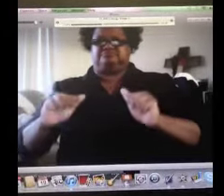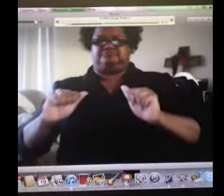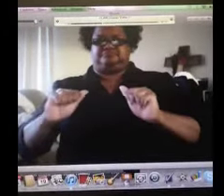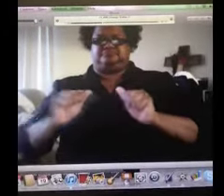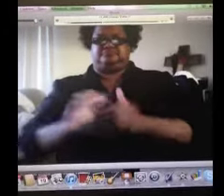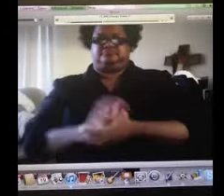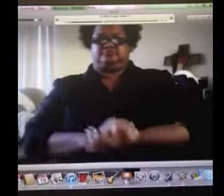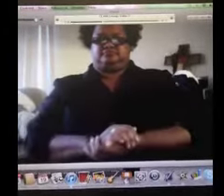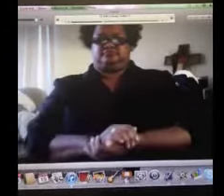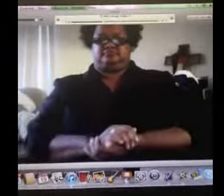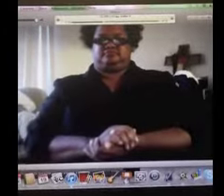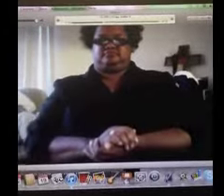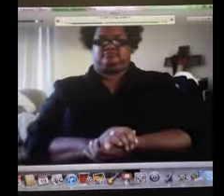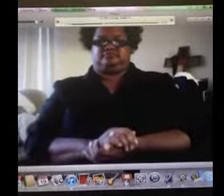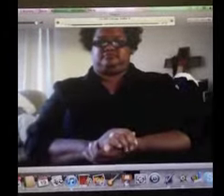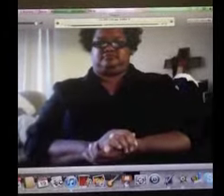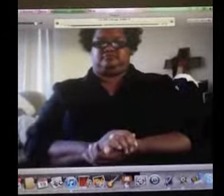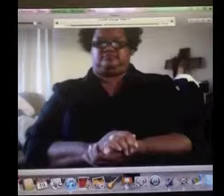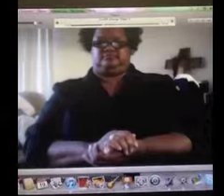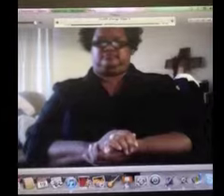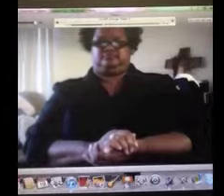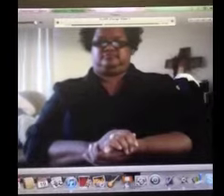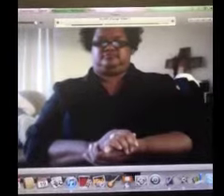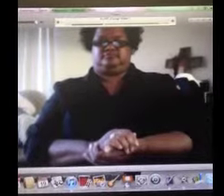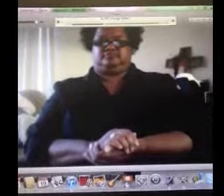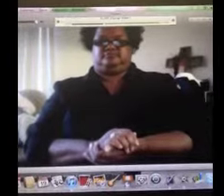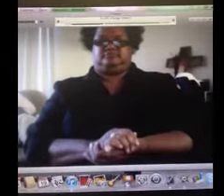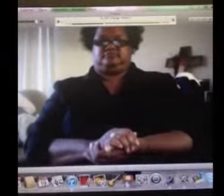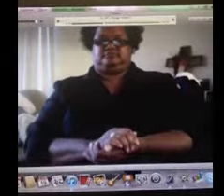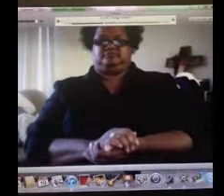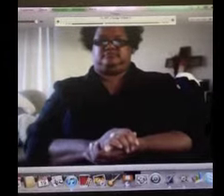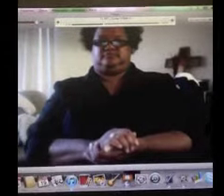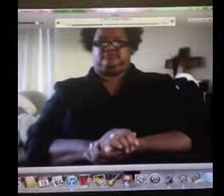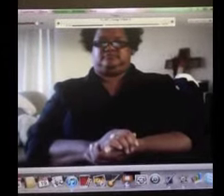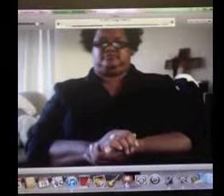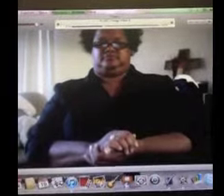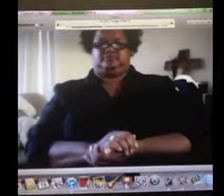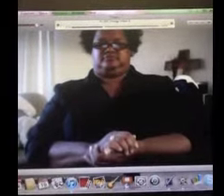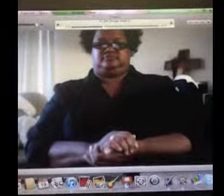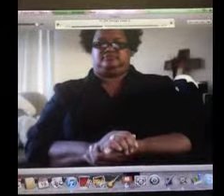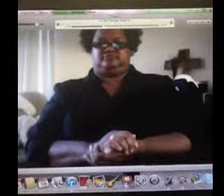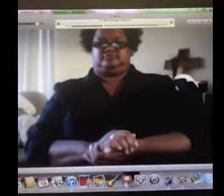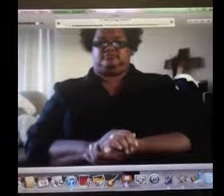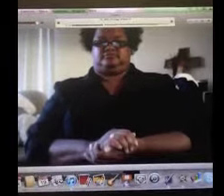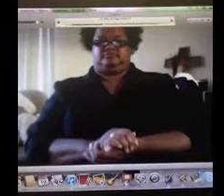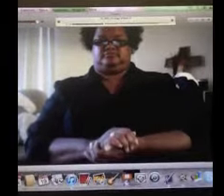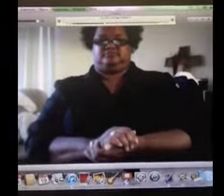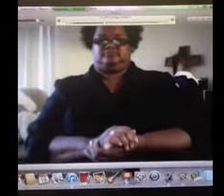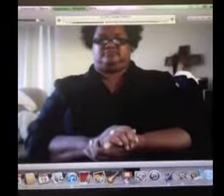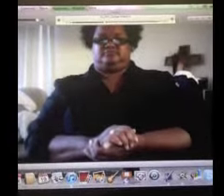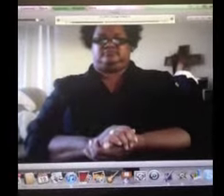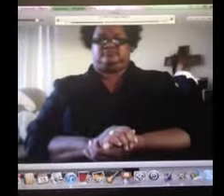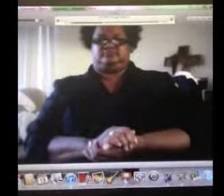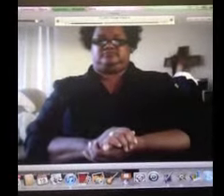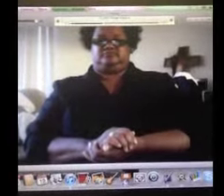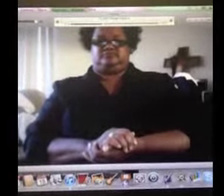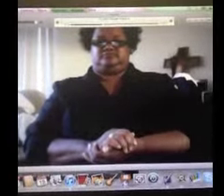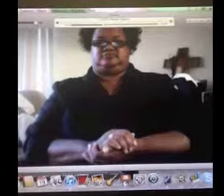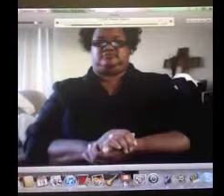So I have, during my class, I have children who turn off the lights and children who blow out the candles and children who are